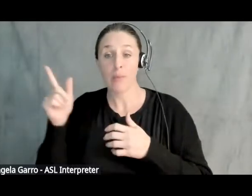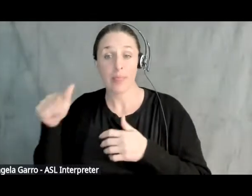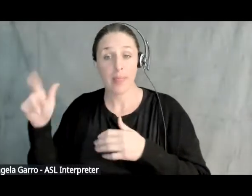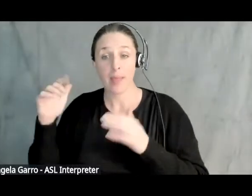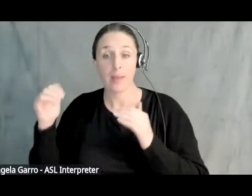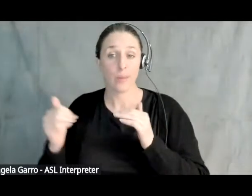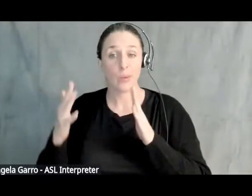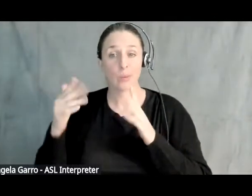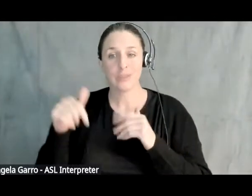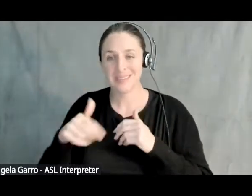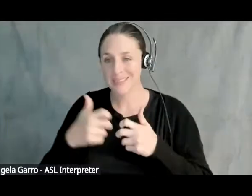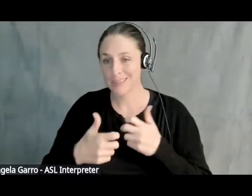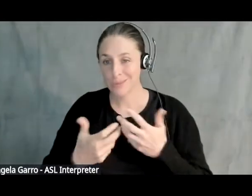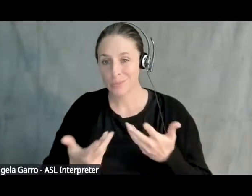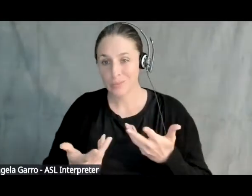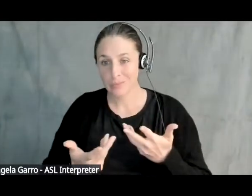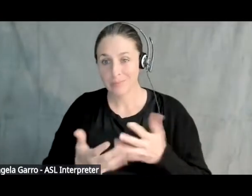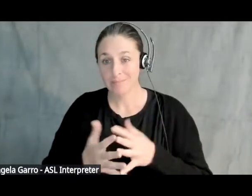issue.